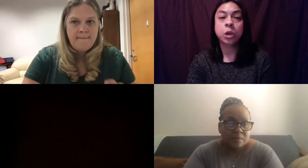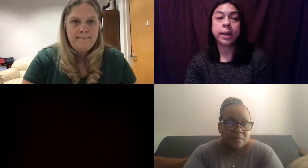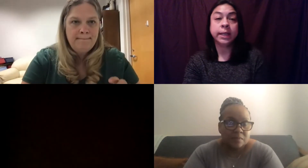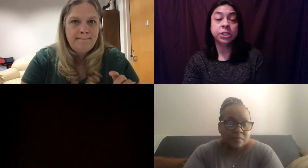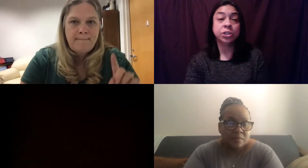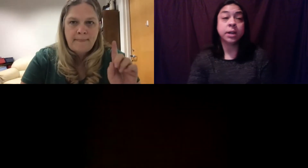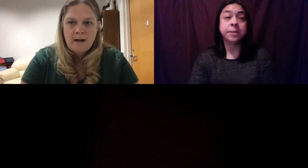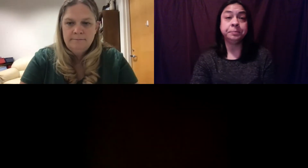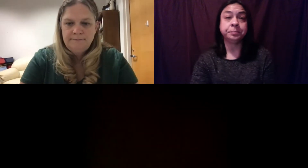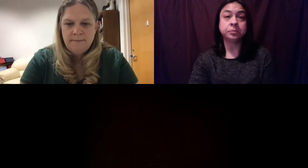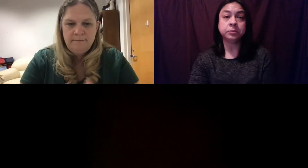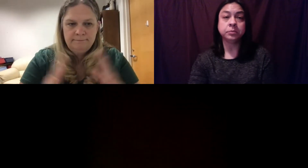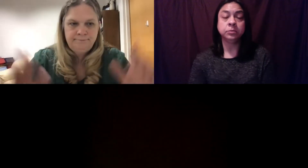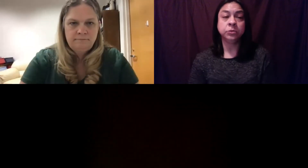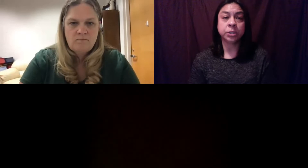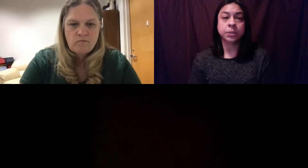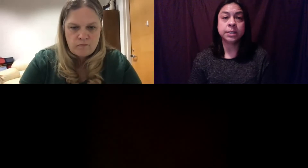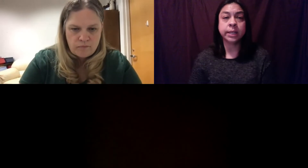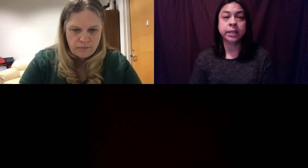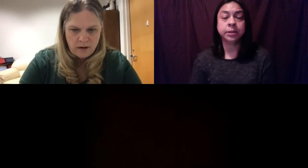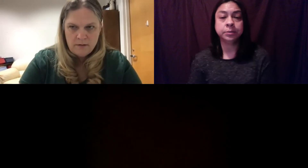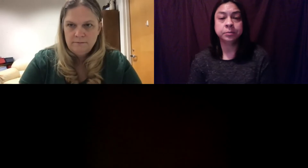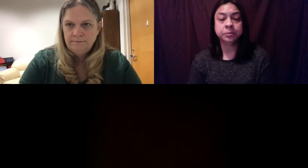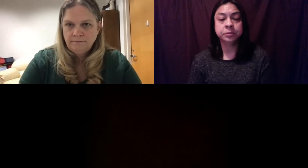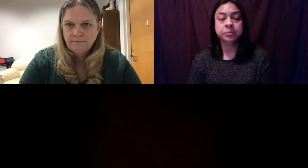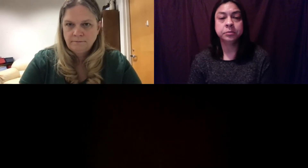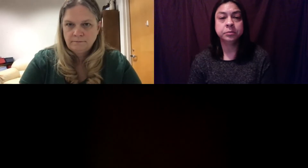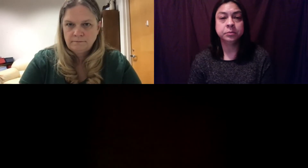We'll go ahead and get started. Just 1 second here.